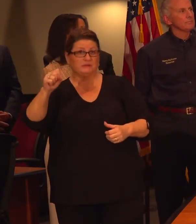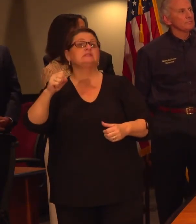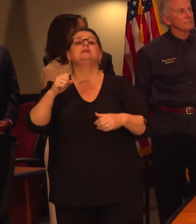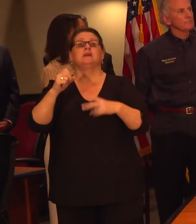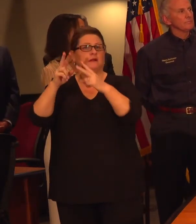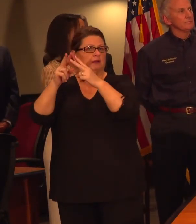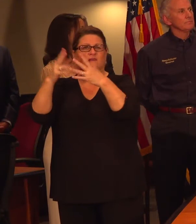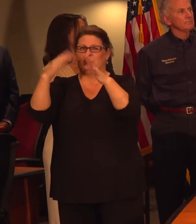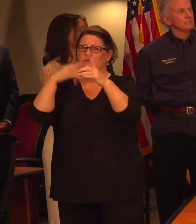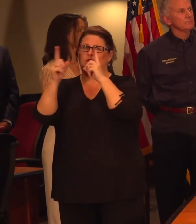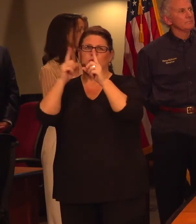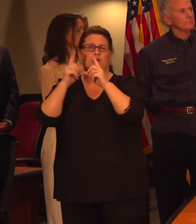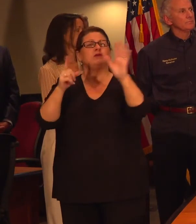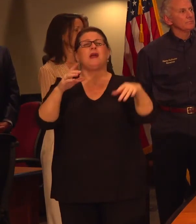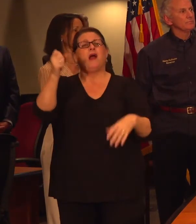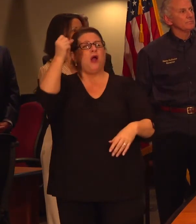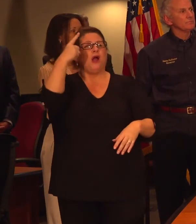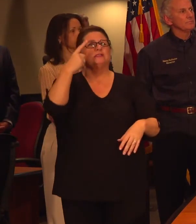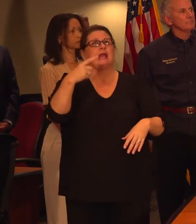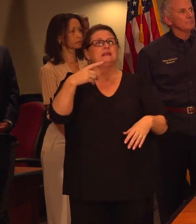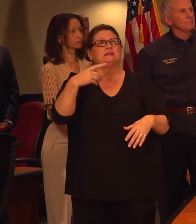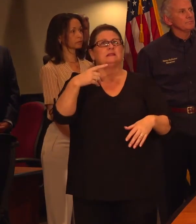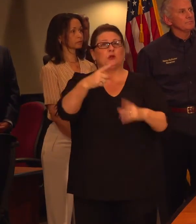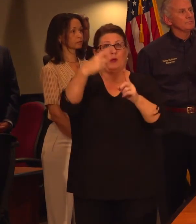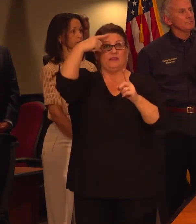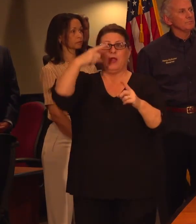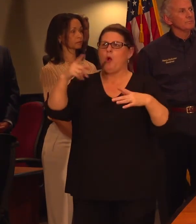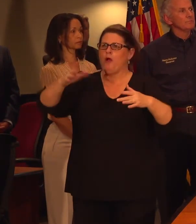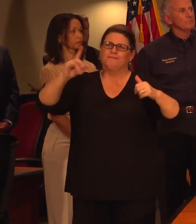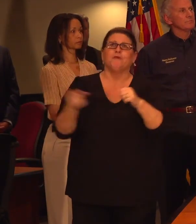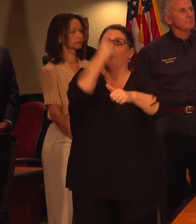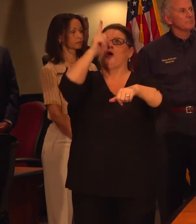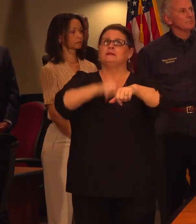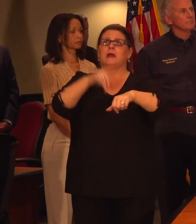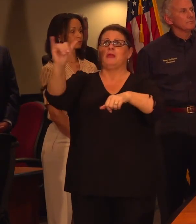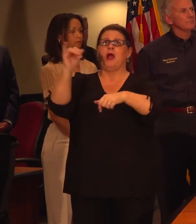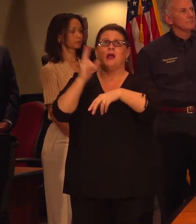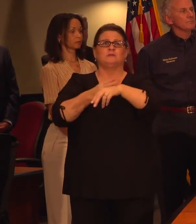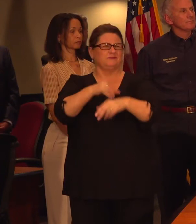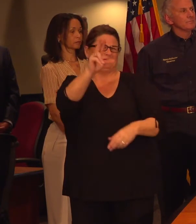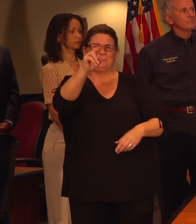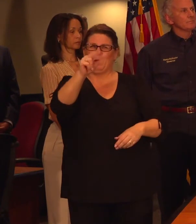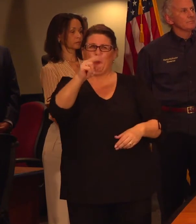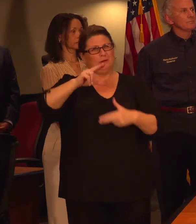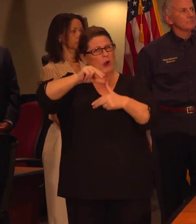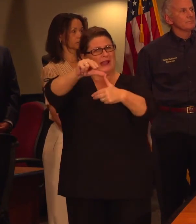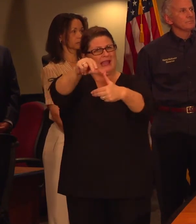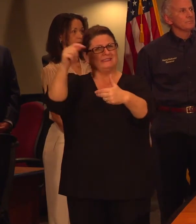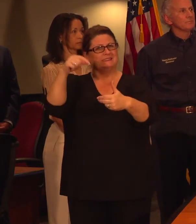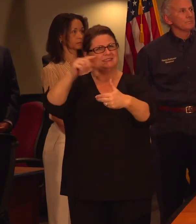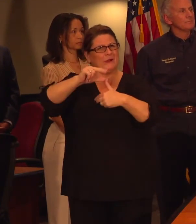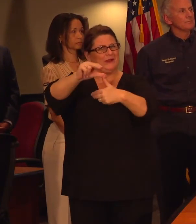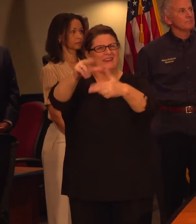unusual operation that our hospitals do. In the past 5 years with the hurricanes that we've had, this type of